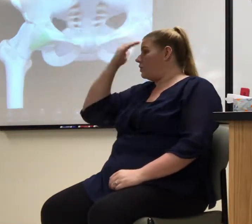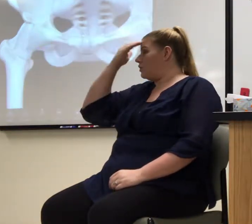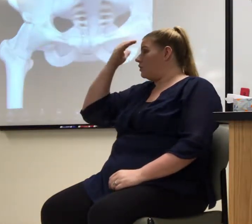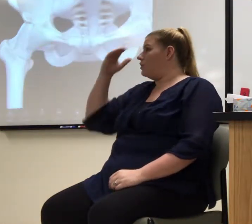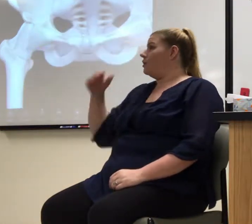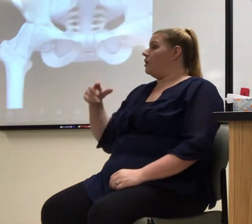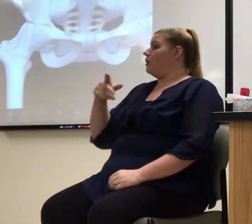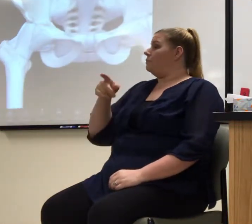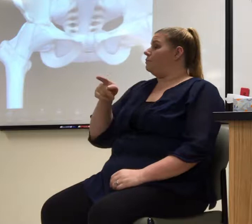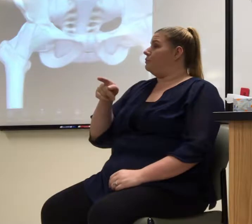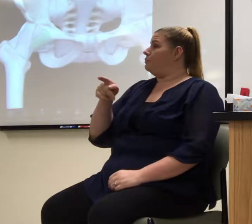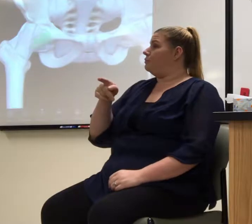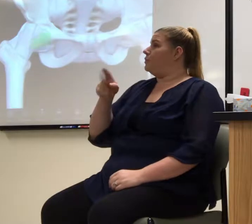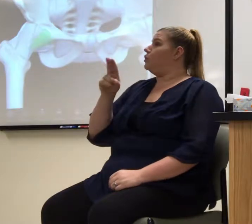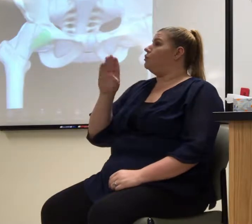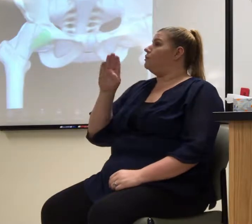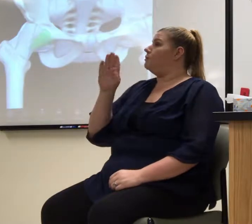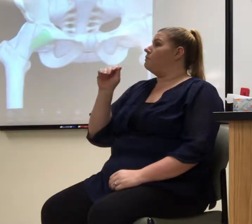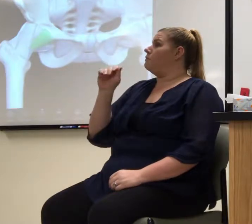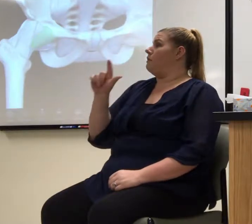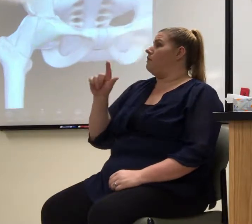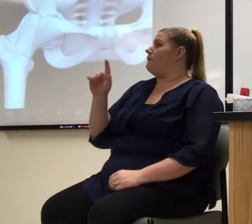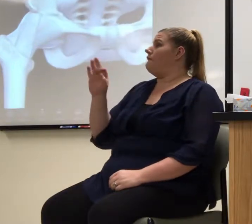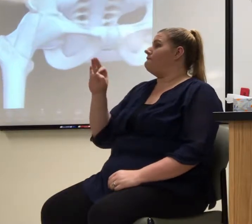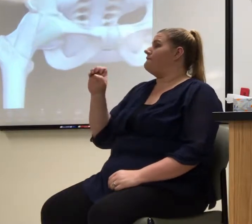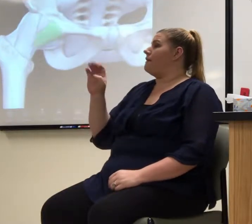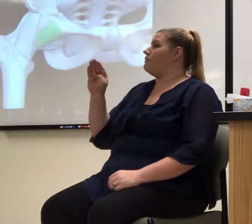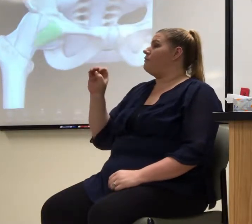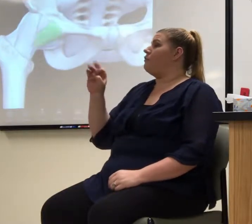pubofemoral ligament, highlighted in green.